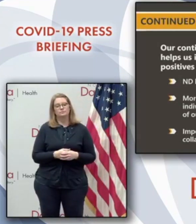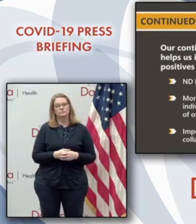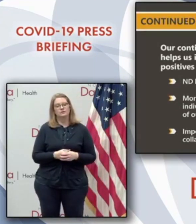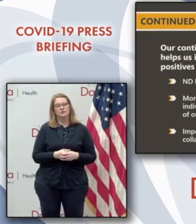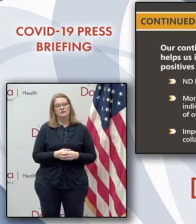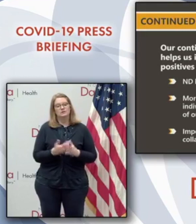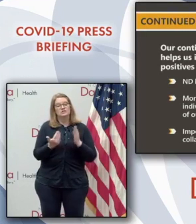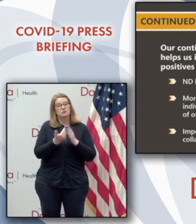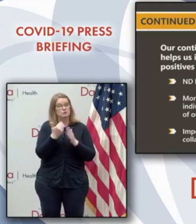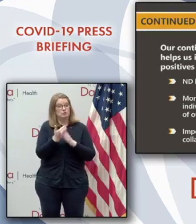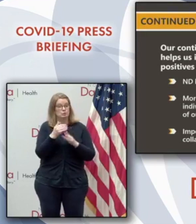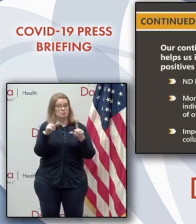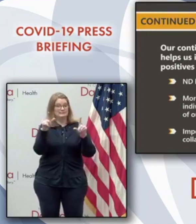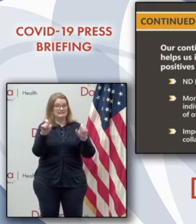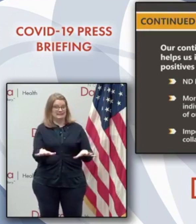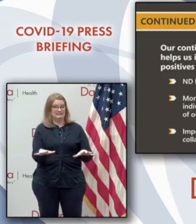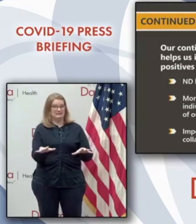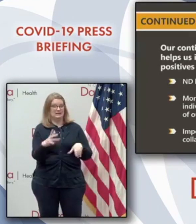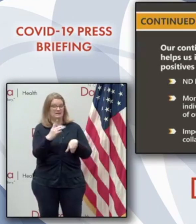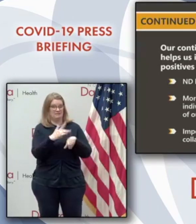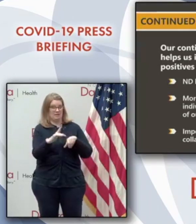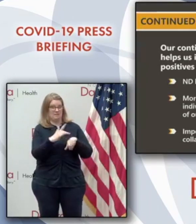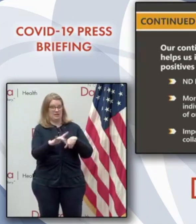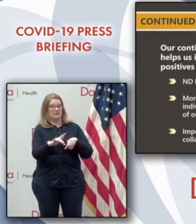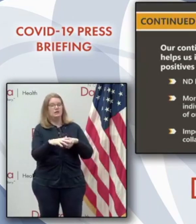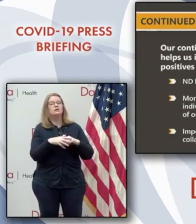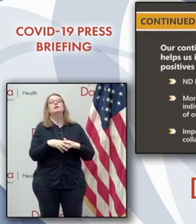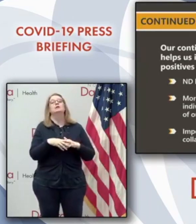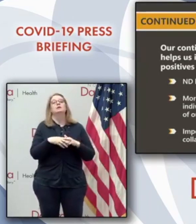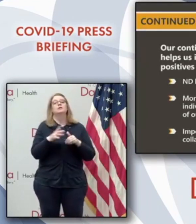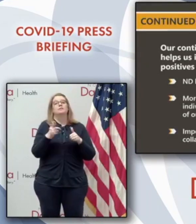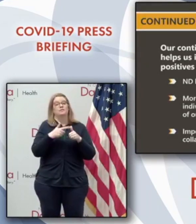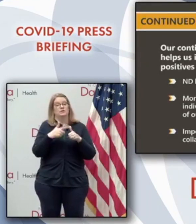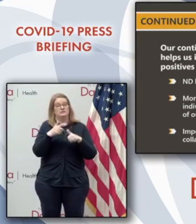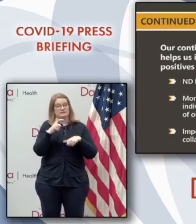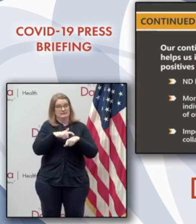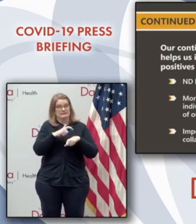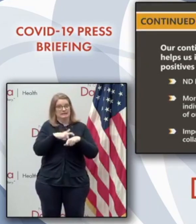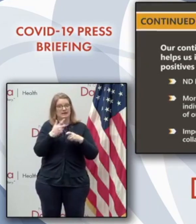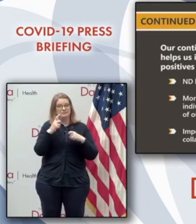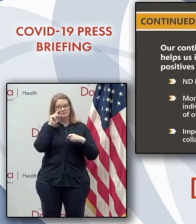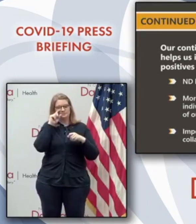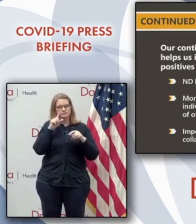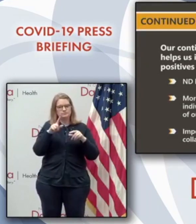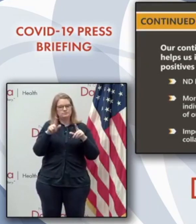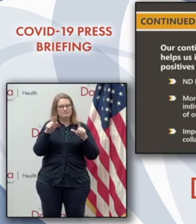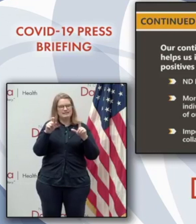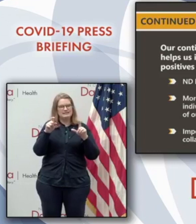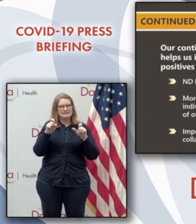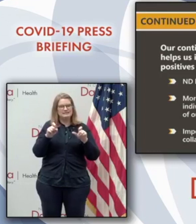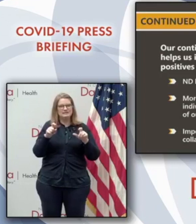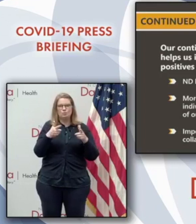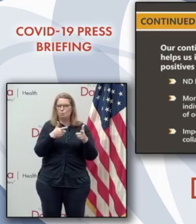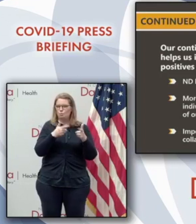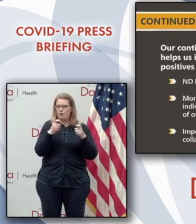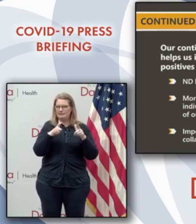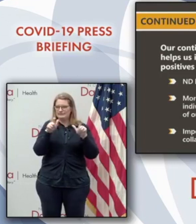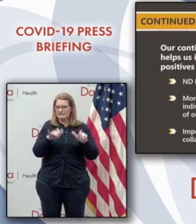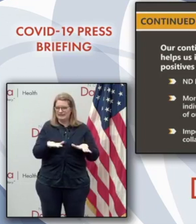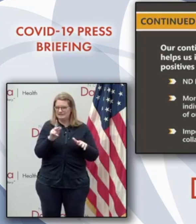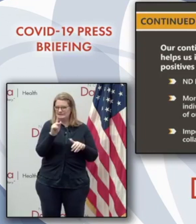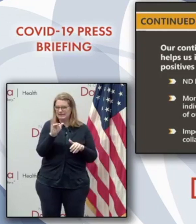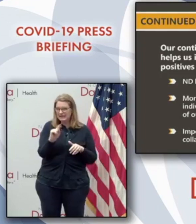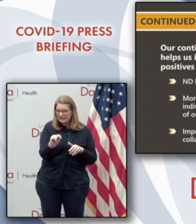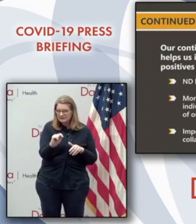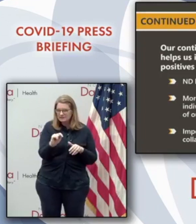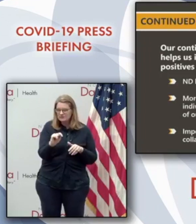some new testing tools coming on the way. For the first time, we're testing kits, rapid tests that